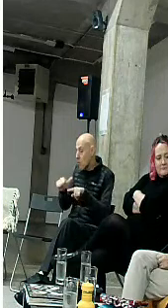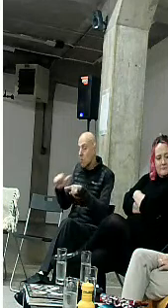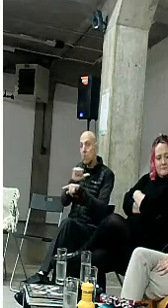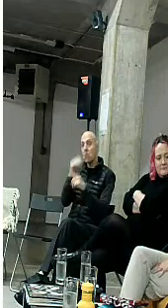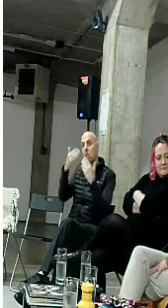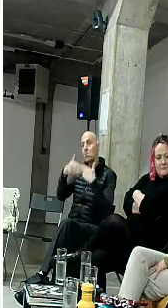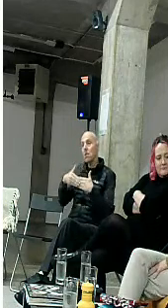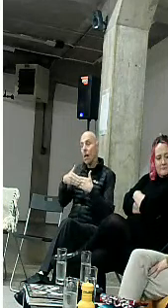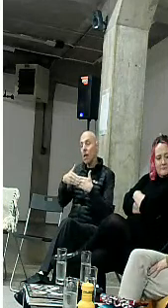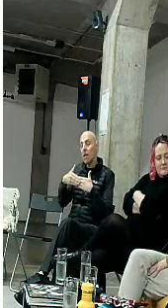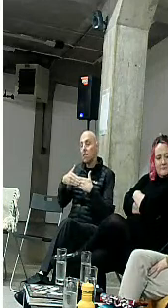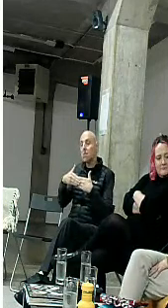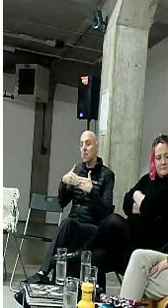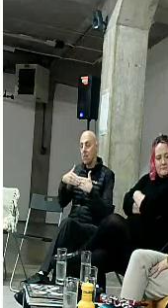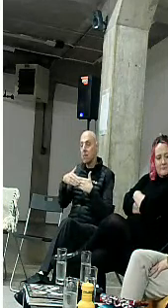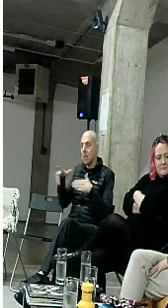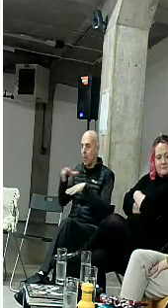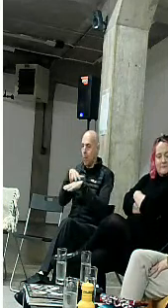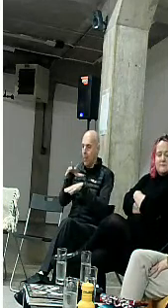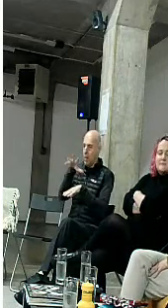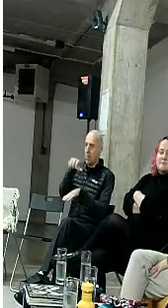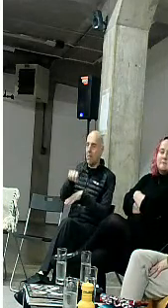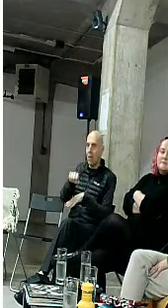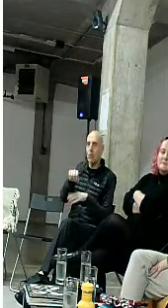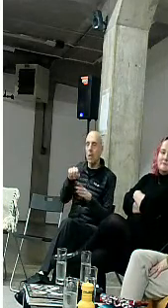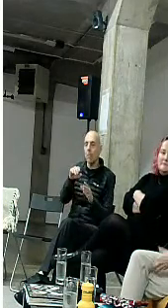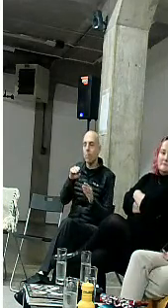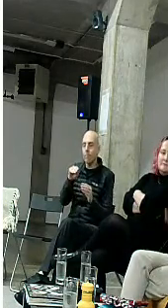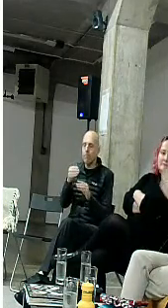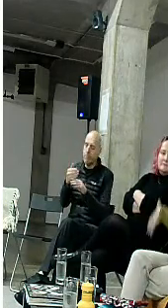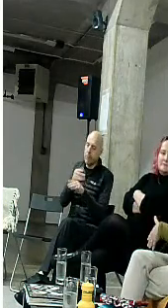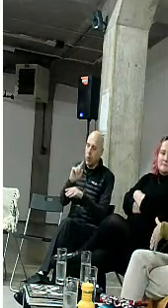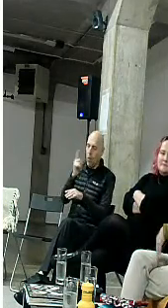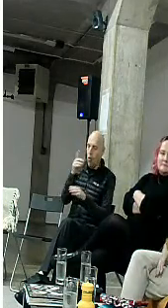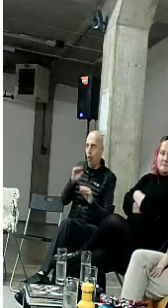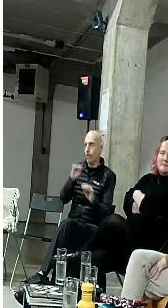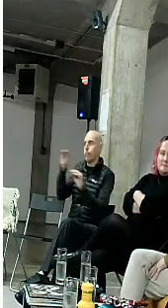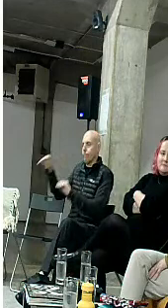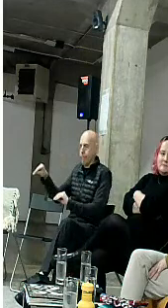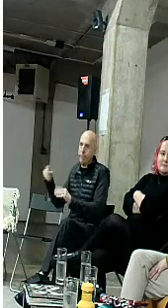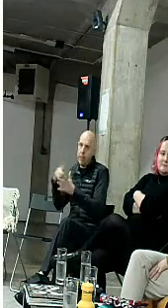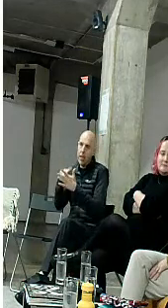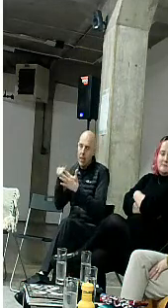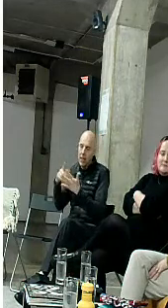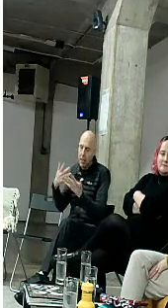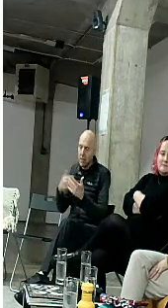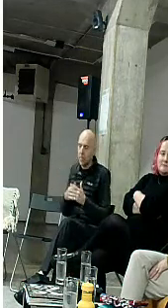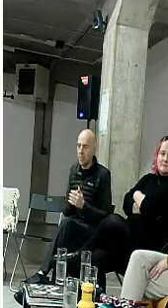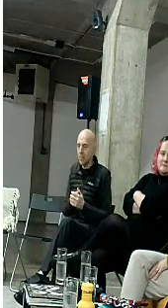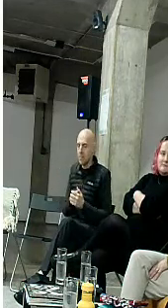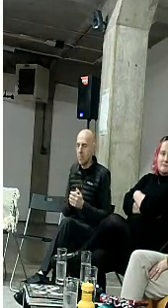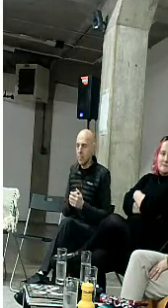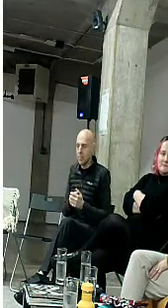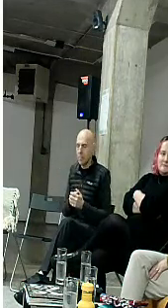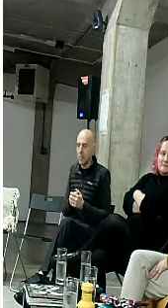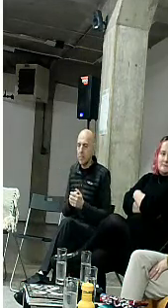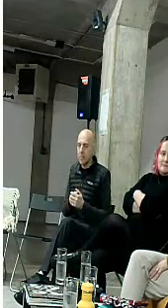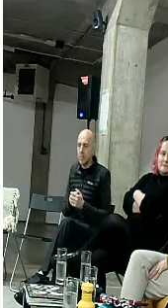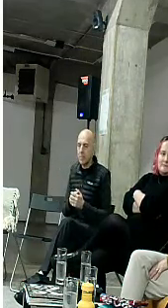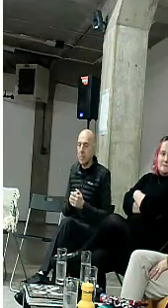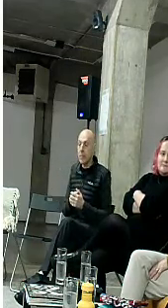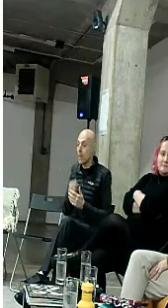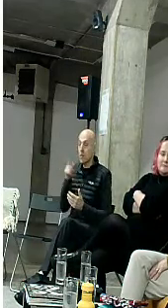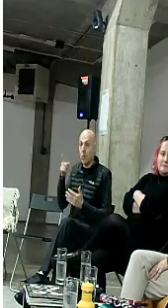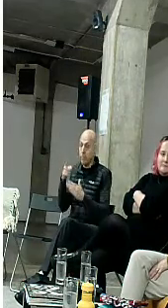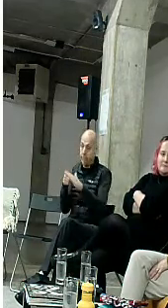before, and the police had found him at like 1 o'clock in the morning, which is how he got into A&E. So off